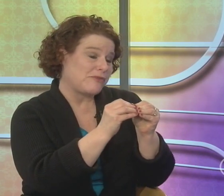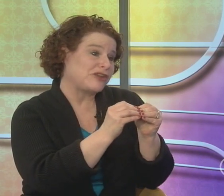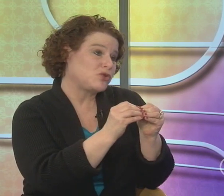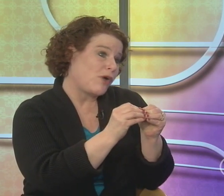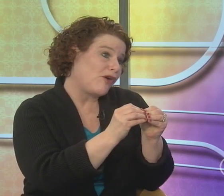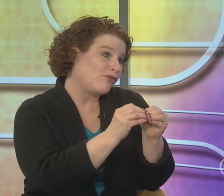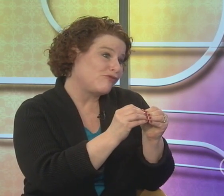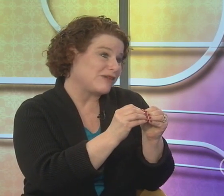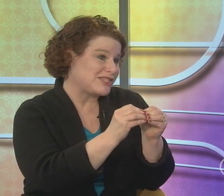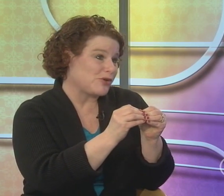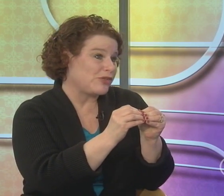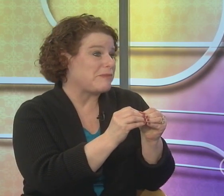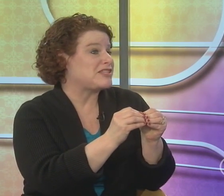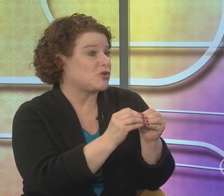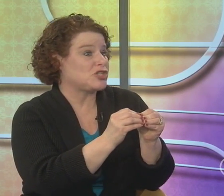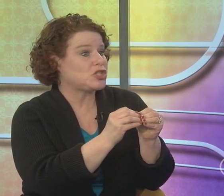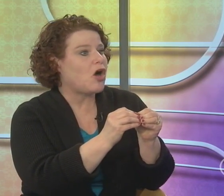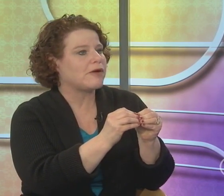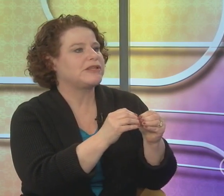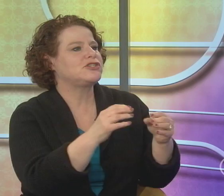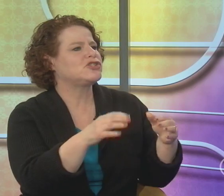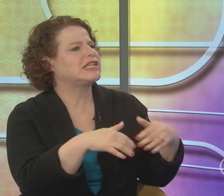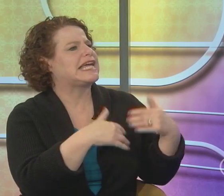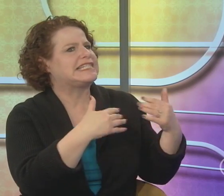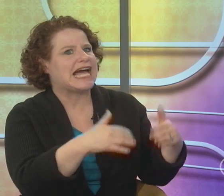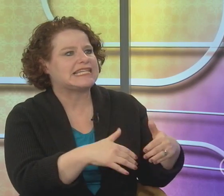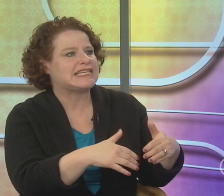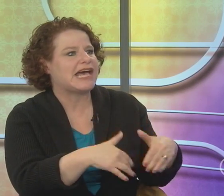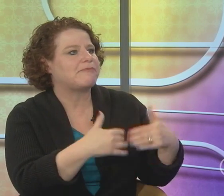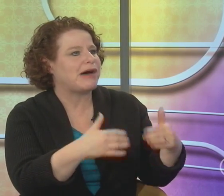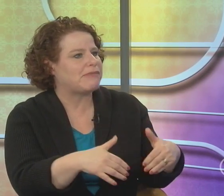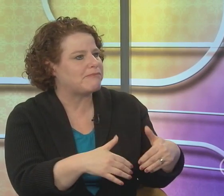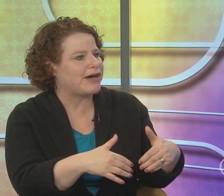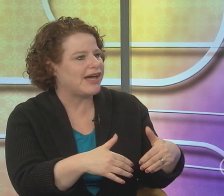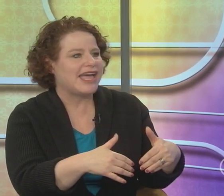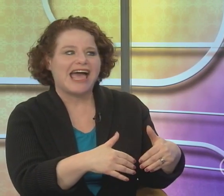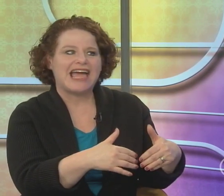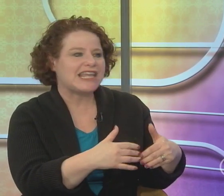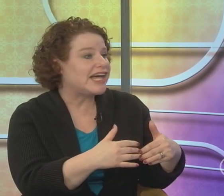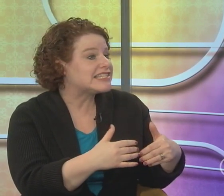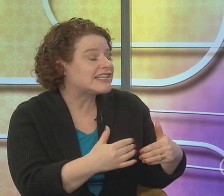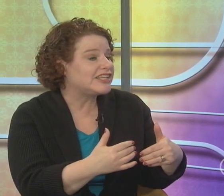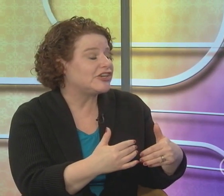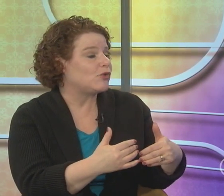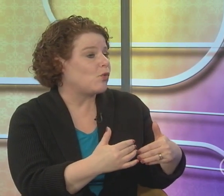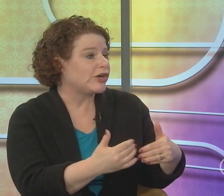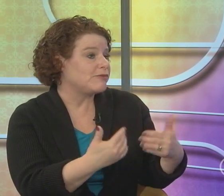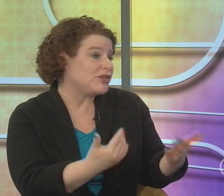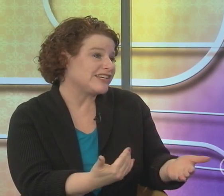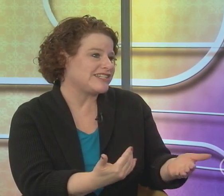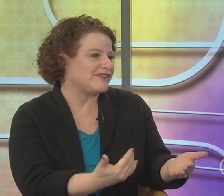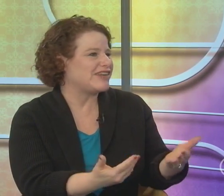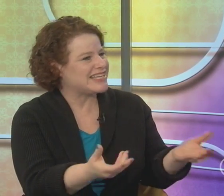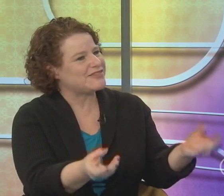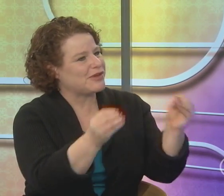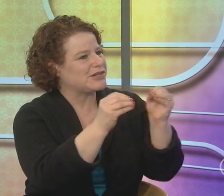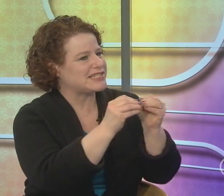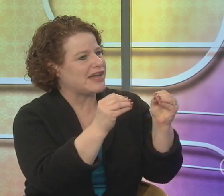about 12 months old, they may start to talk, but it's usually like da da da ba ba ba, and not as clear or communicative as if they were to sign